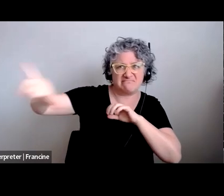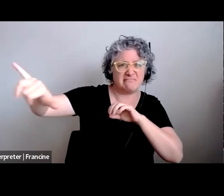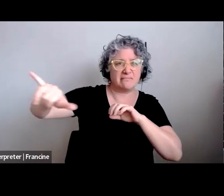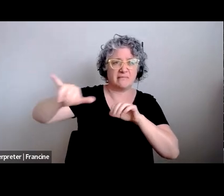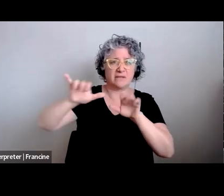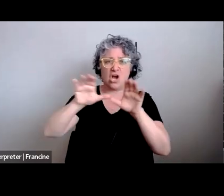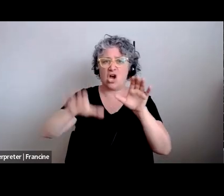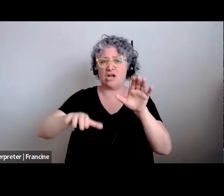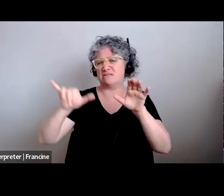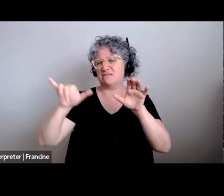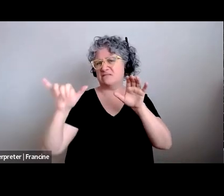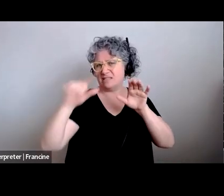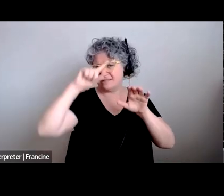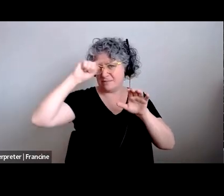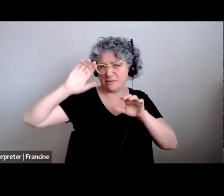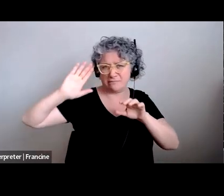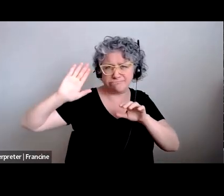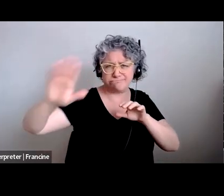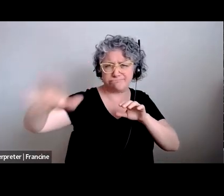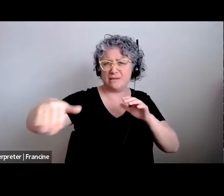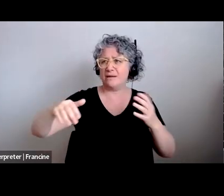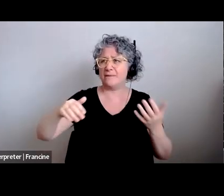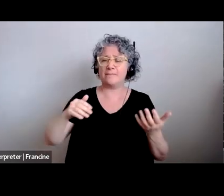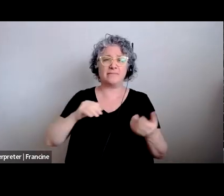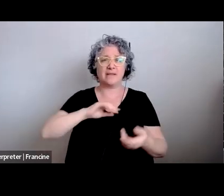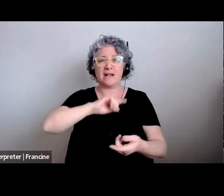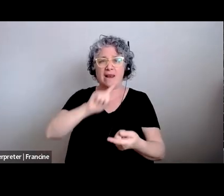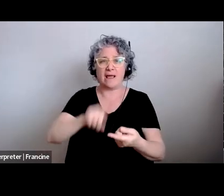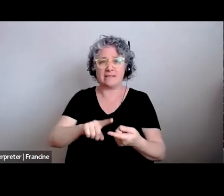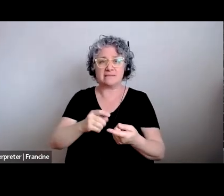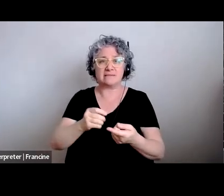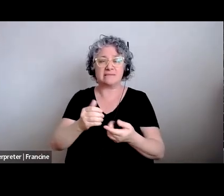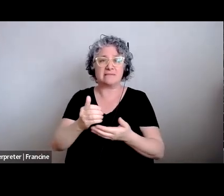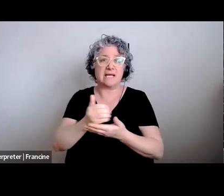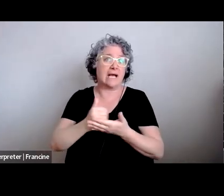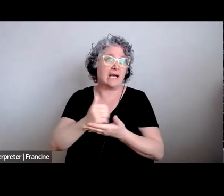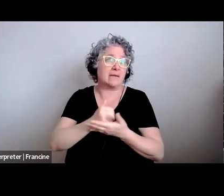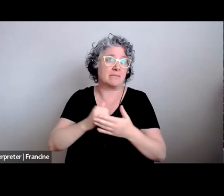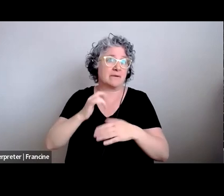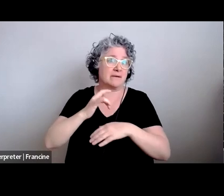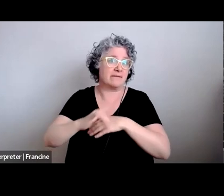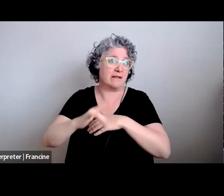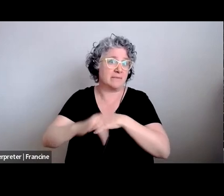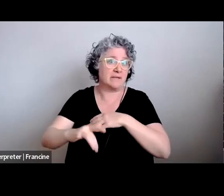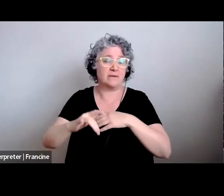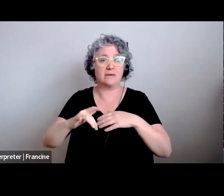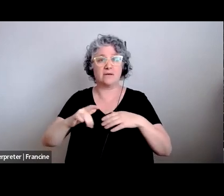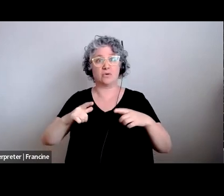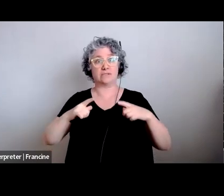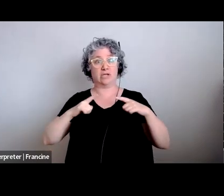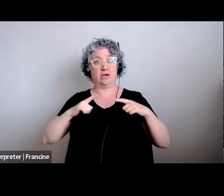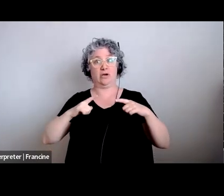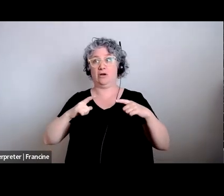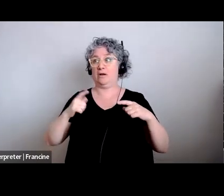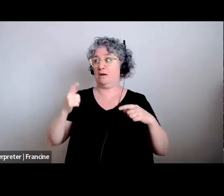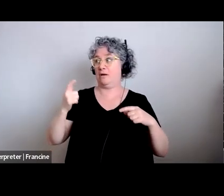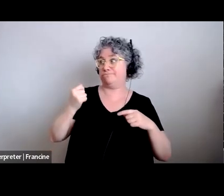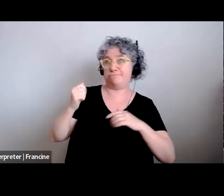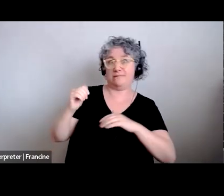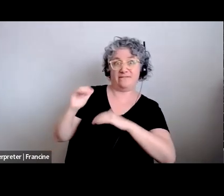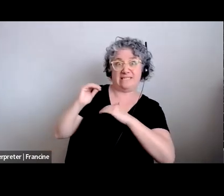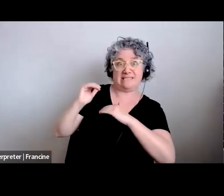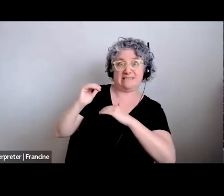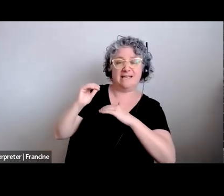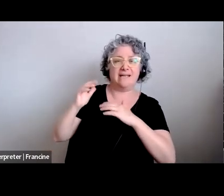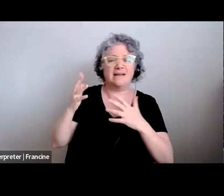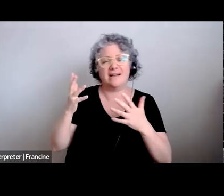for the summer. They have less income available because they're on fixed retirement revenues.